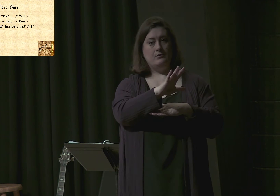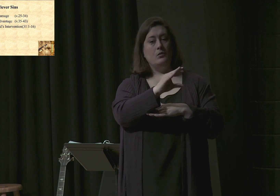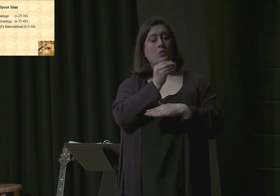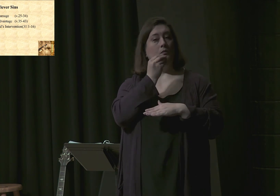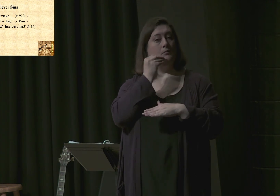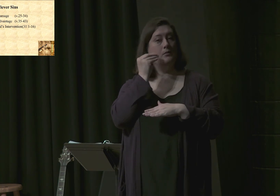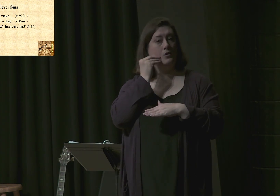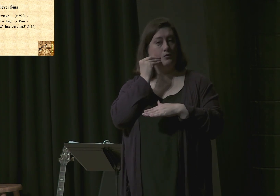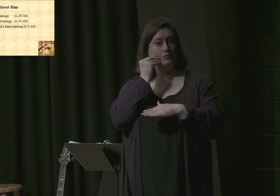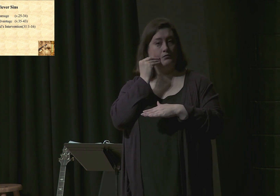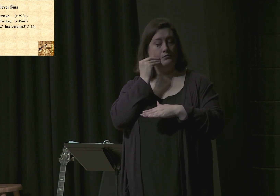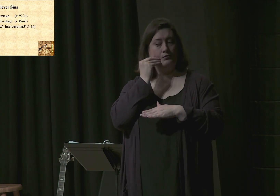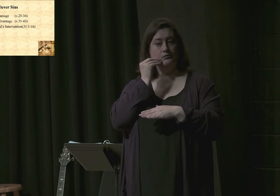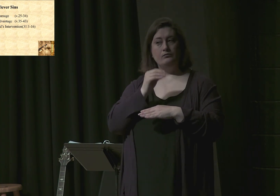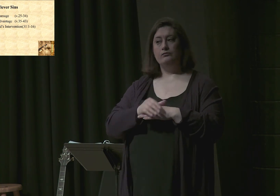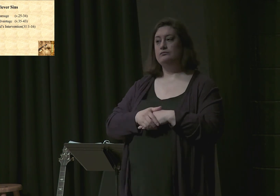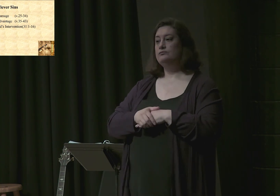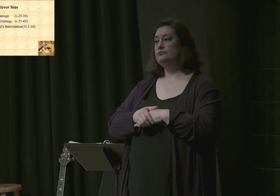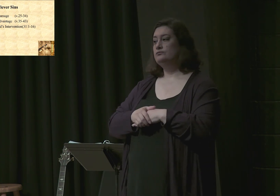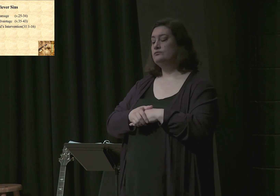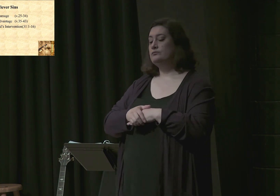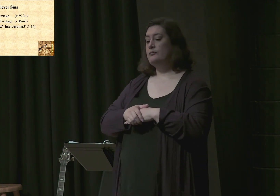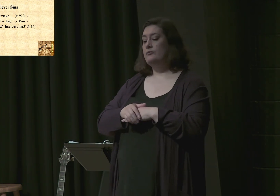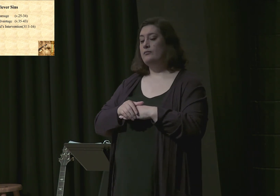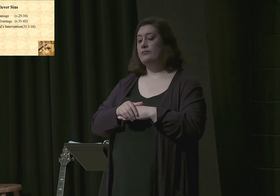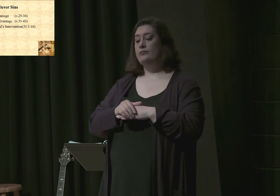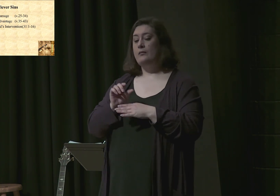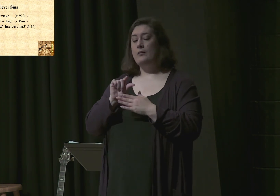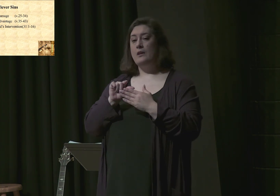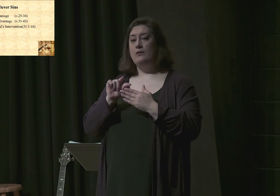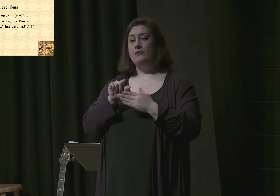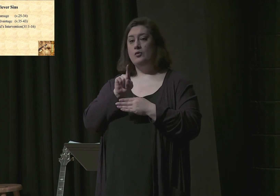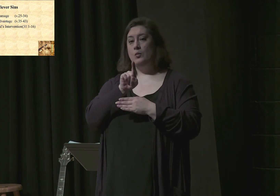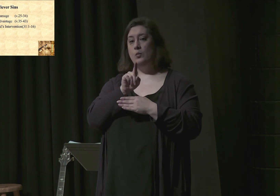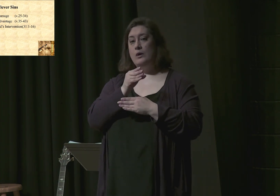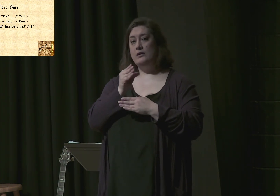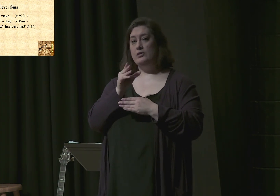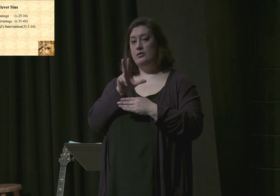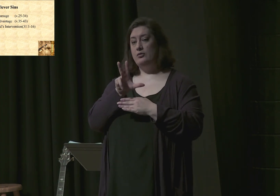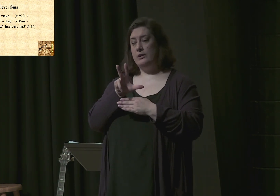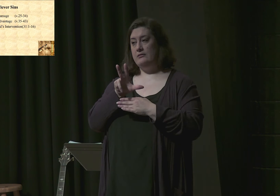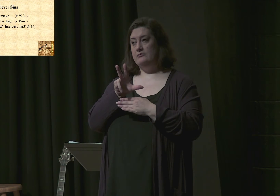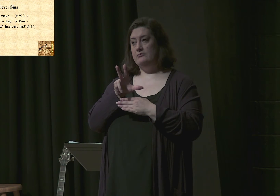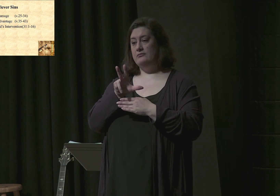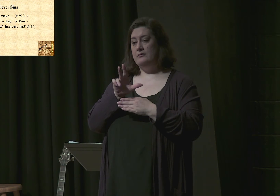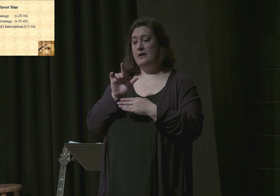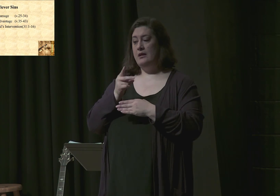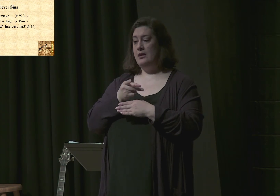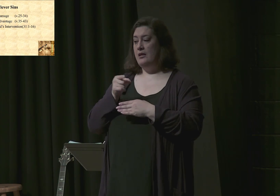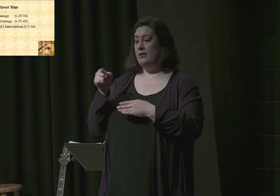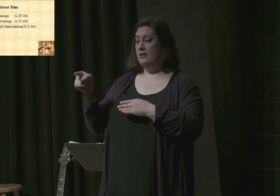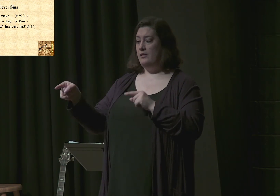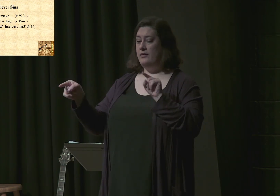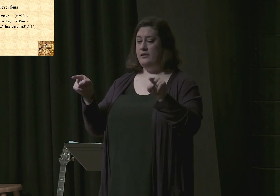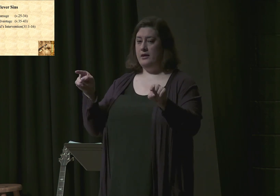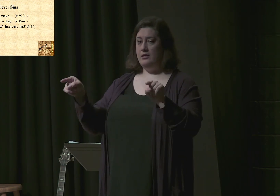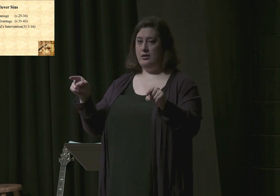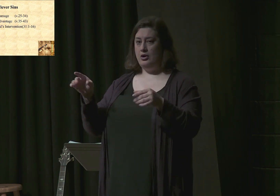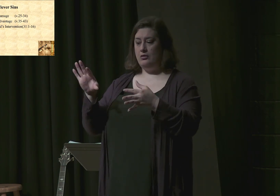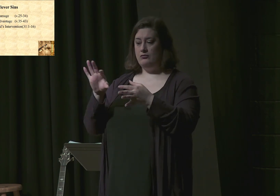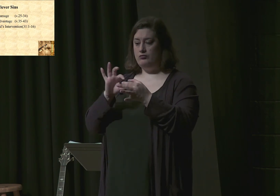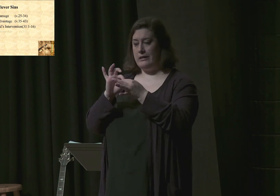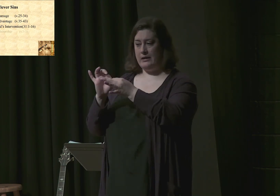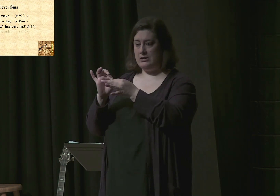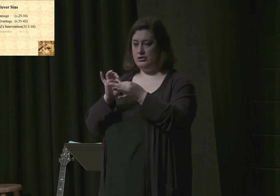actually send him back to his homeland. In verses 1 to 3, there is the ruining of